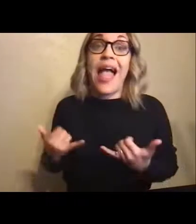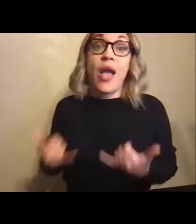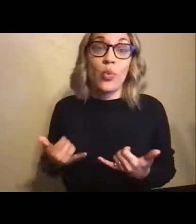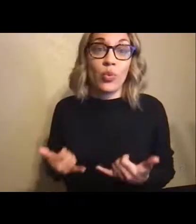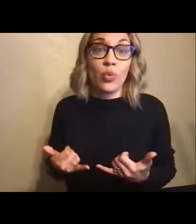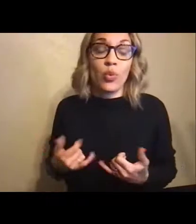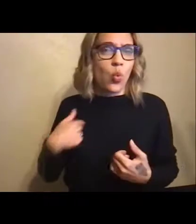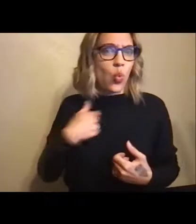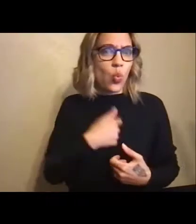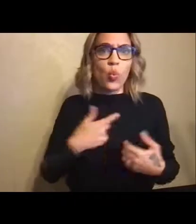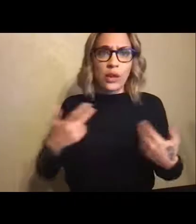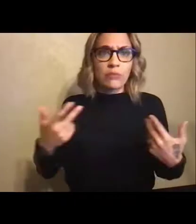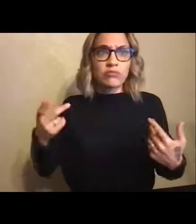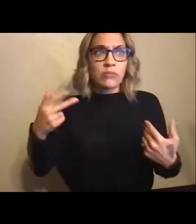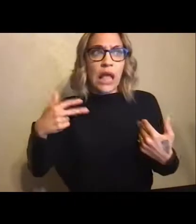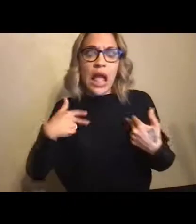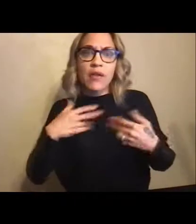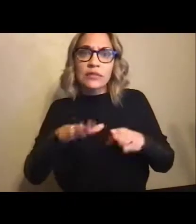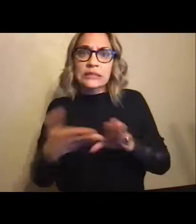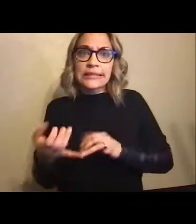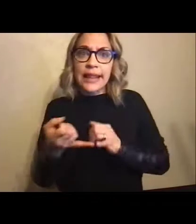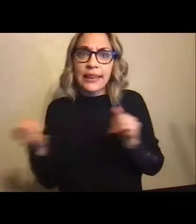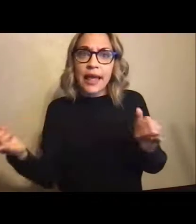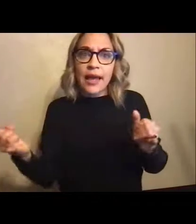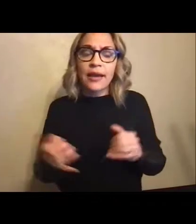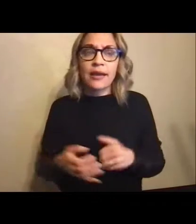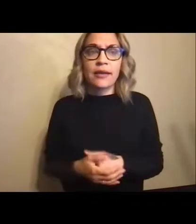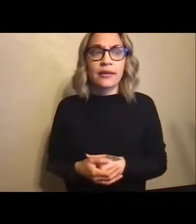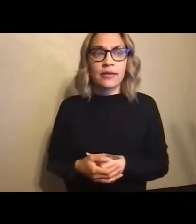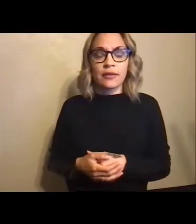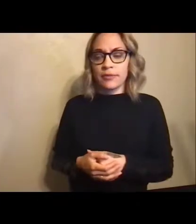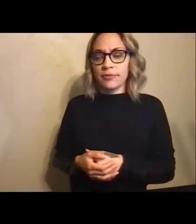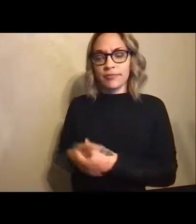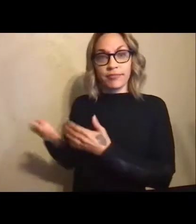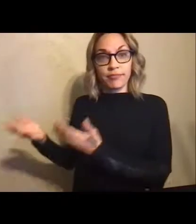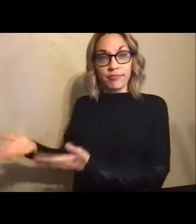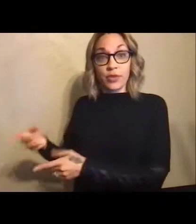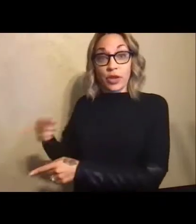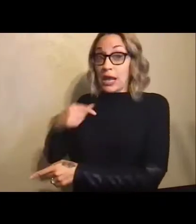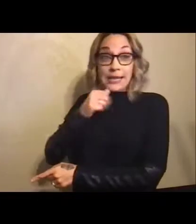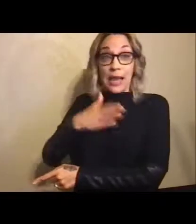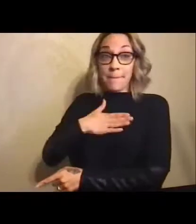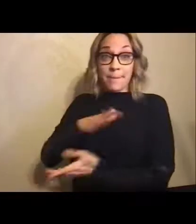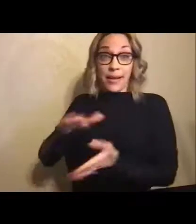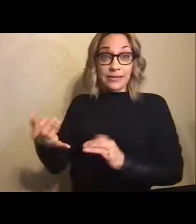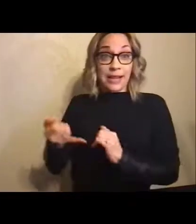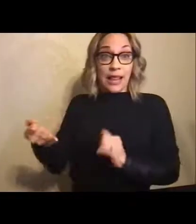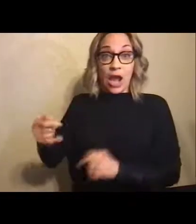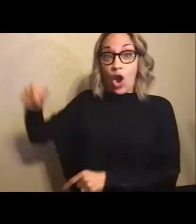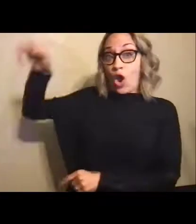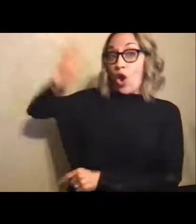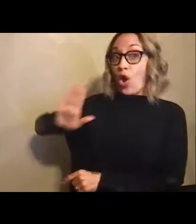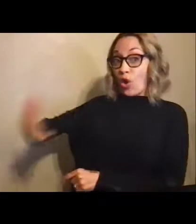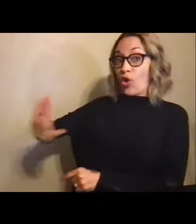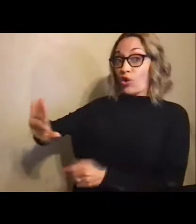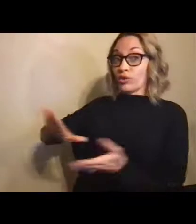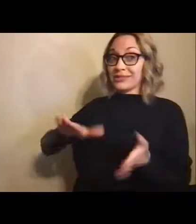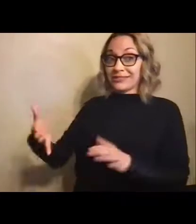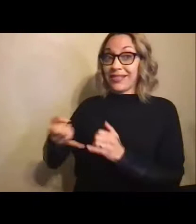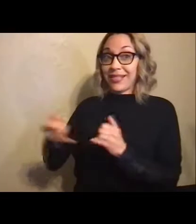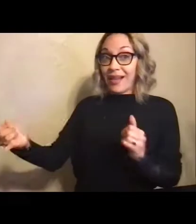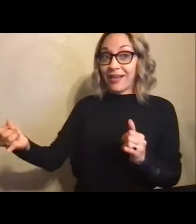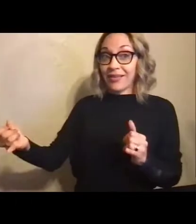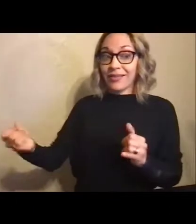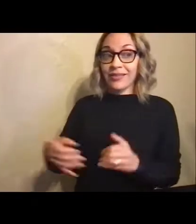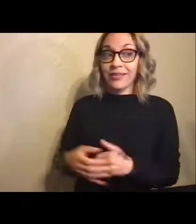My client was ready to meet with me now, and I have to take advantage of this present time because there's a deadline. And it